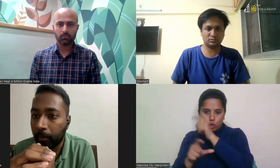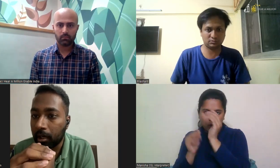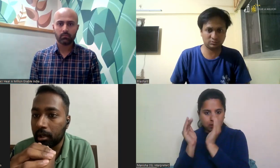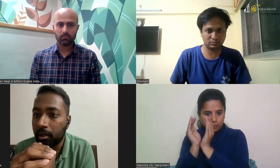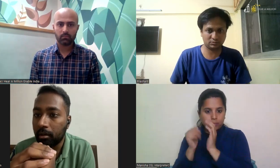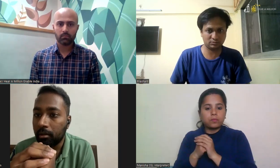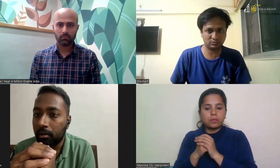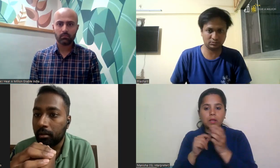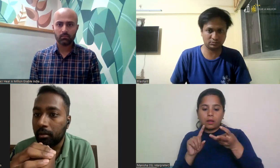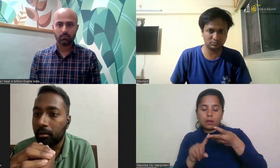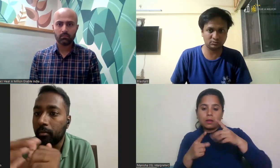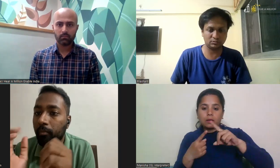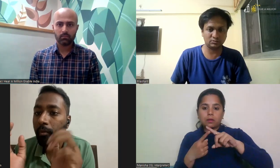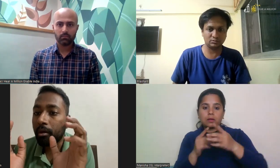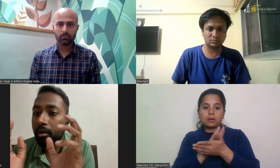Third party